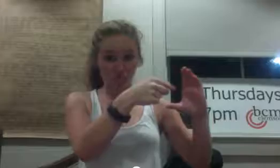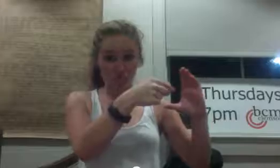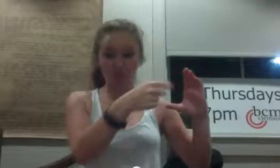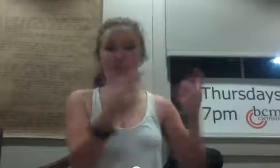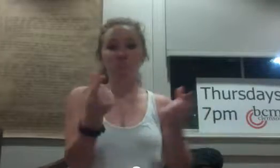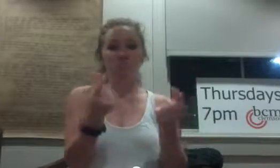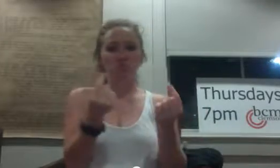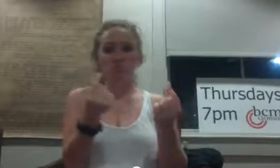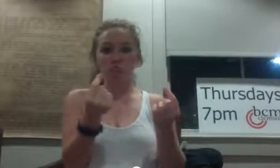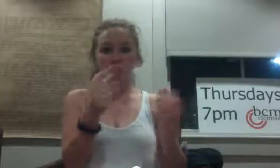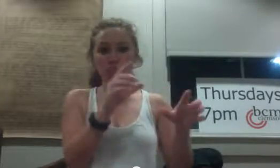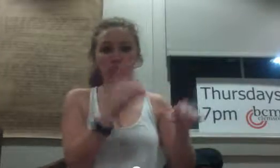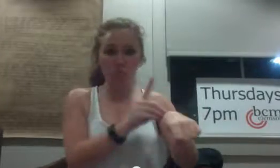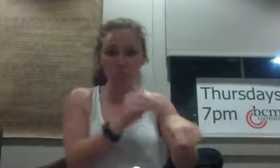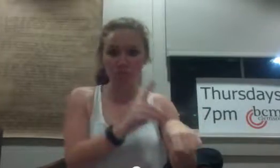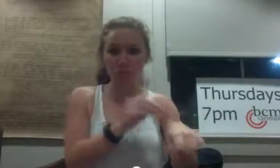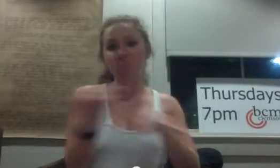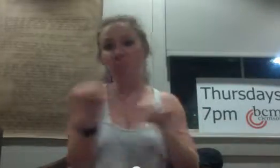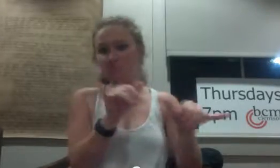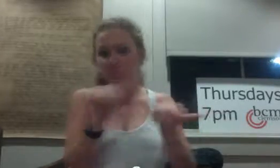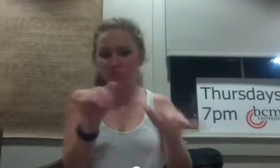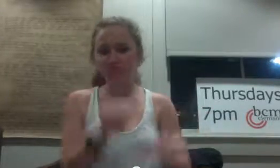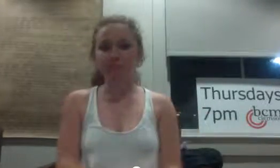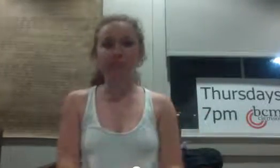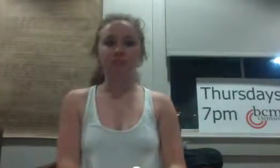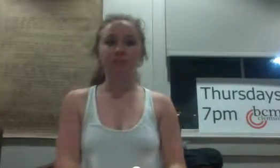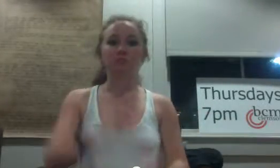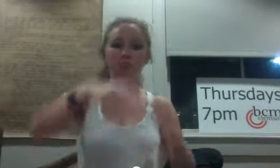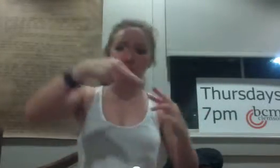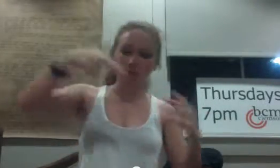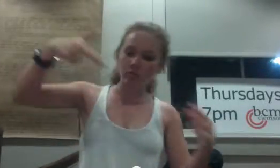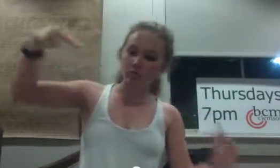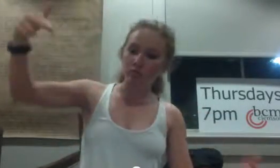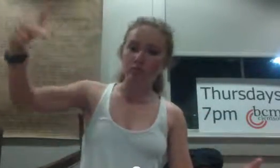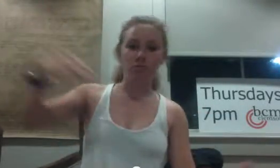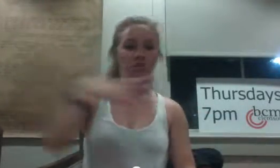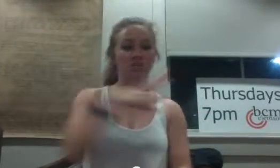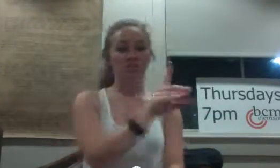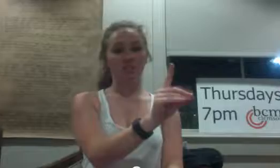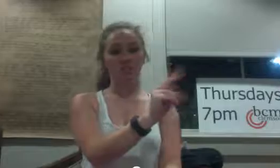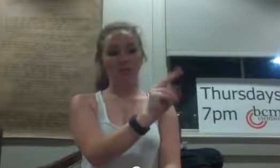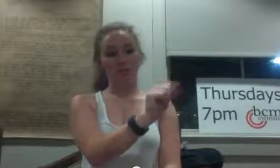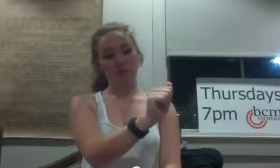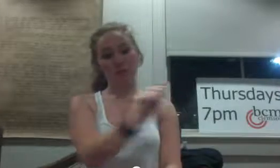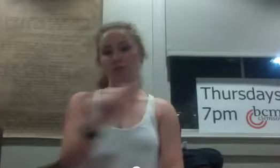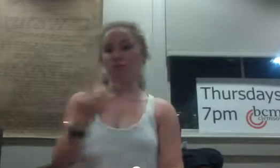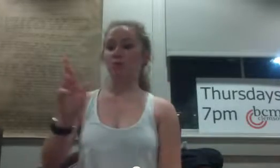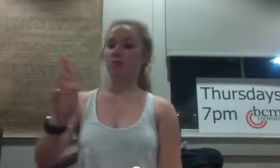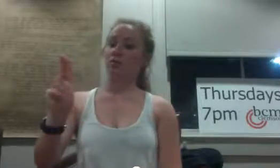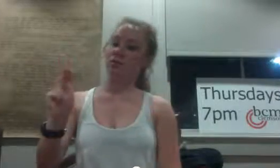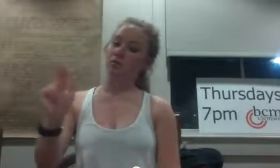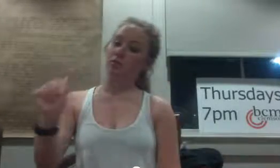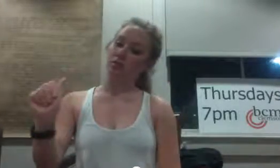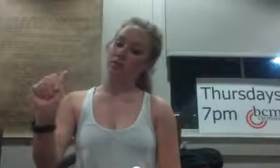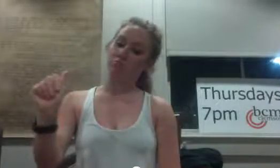The organelles is for the cells. So it's very similar to an organ. So there's DNA and RNA